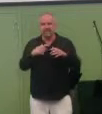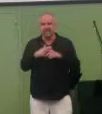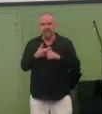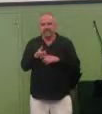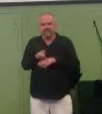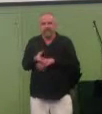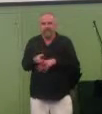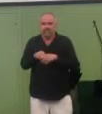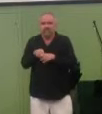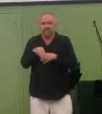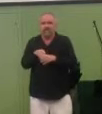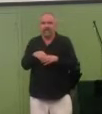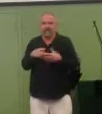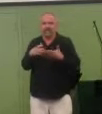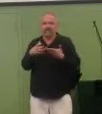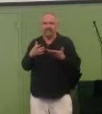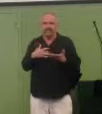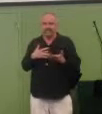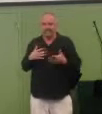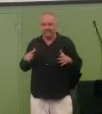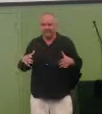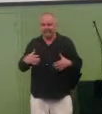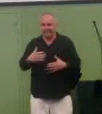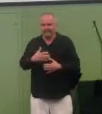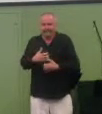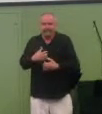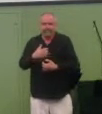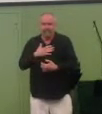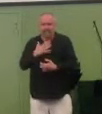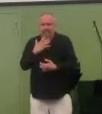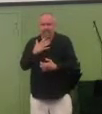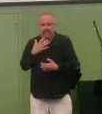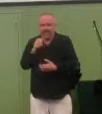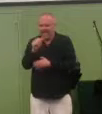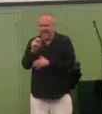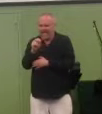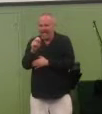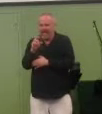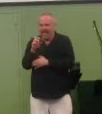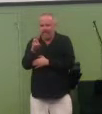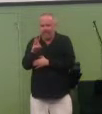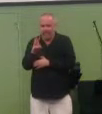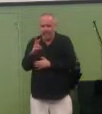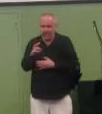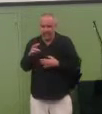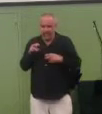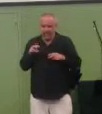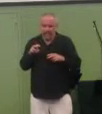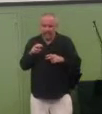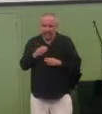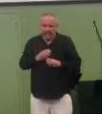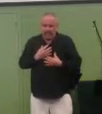him, clutching him in ecstasy. My beauty, Andrew. End